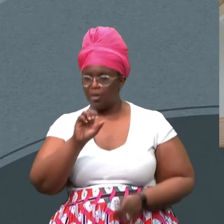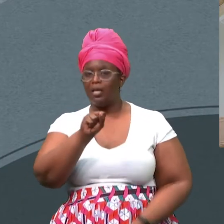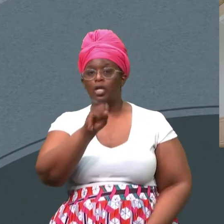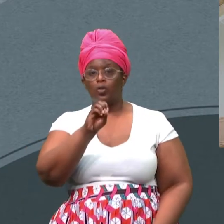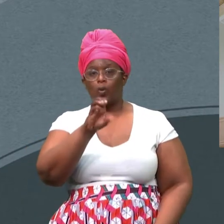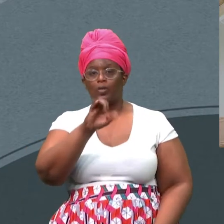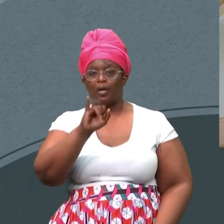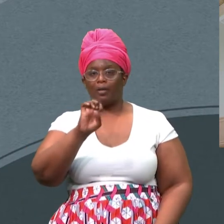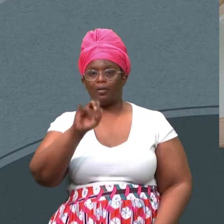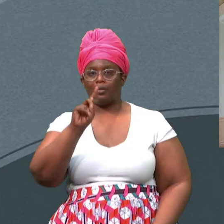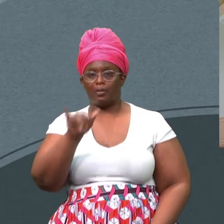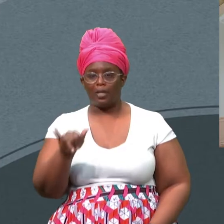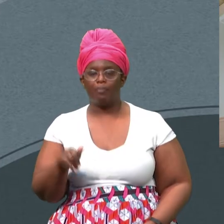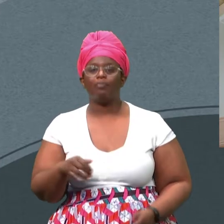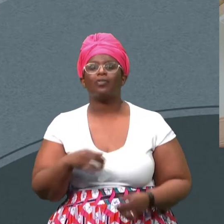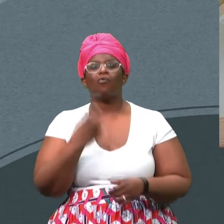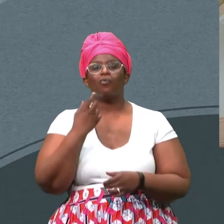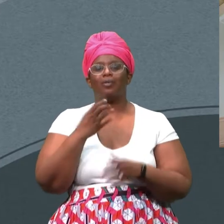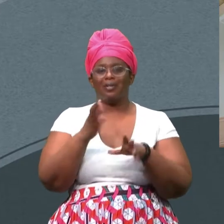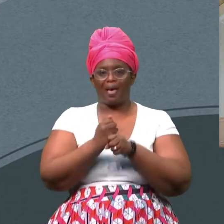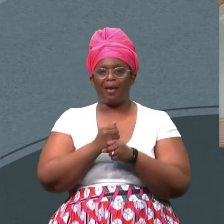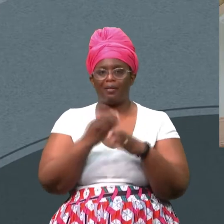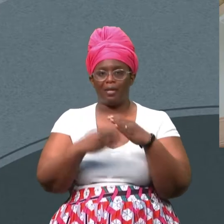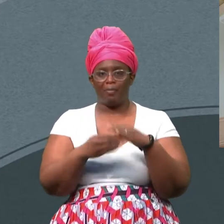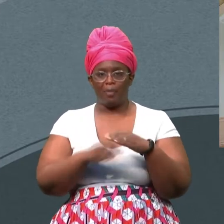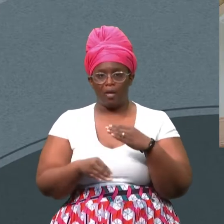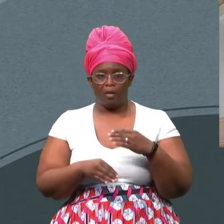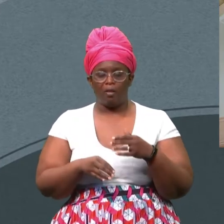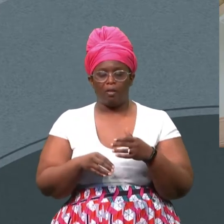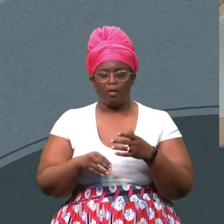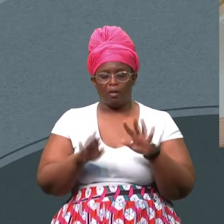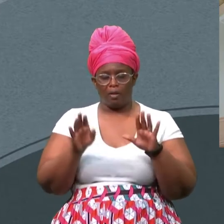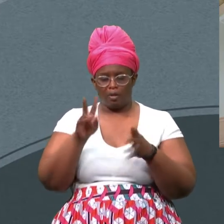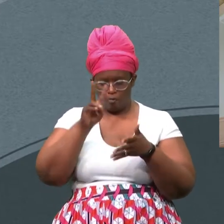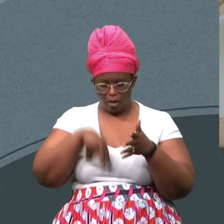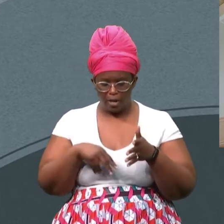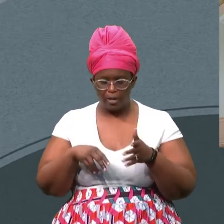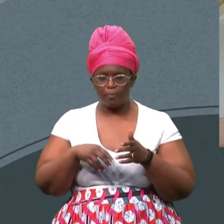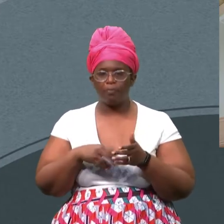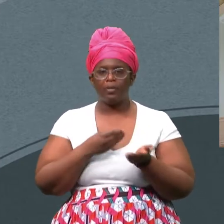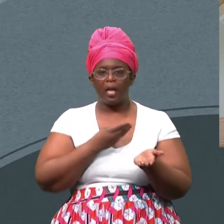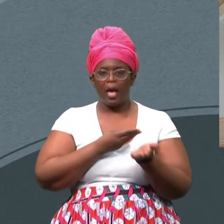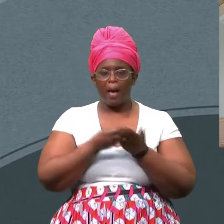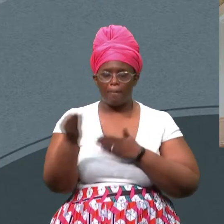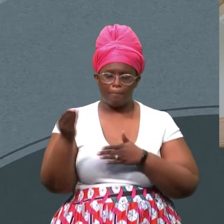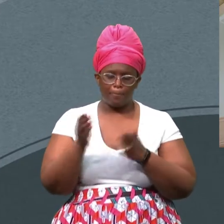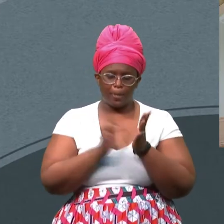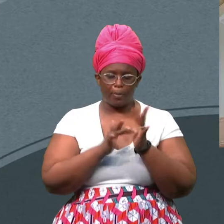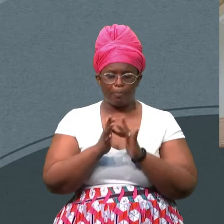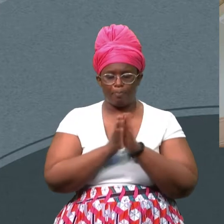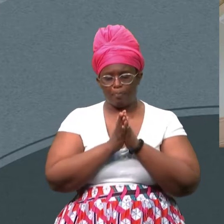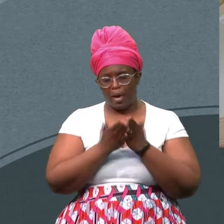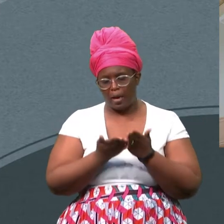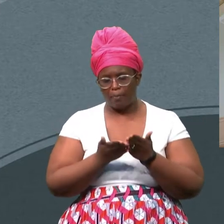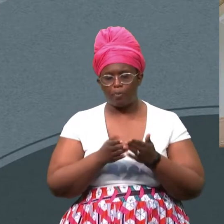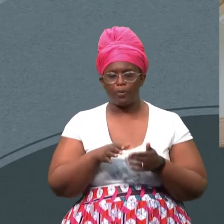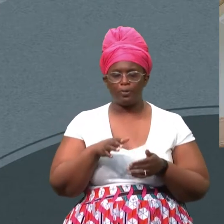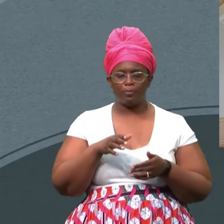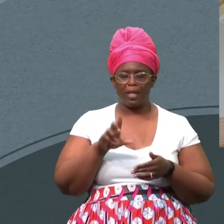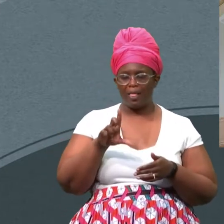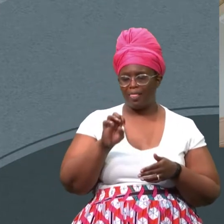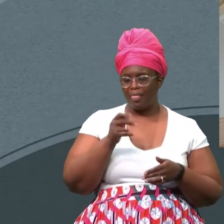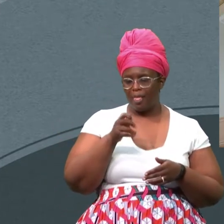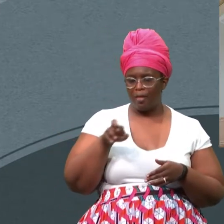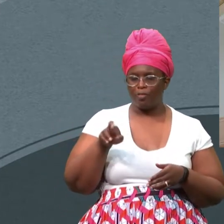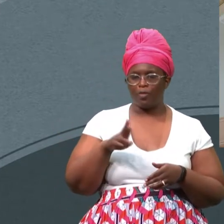email that came from the president of the American Bible Society said, listen, I bought a Bible. It's a leather-bound Bible. I just want to make sure that